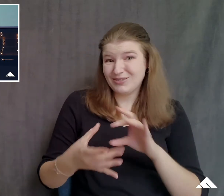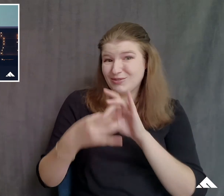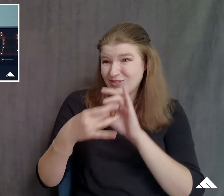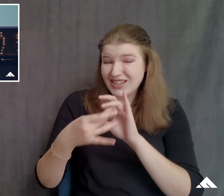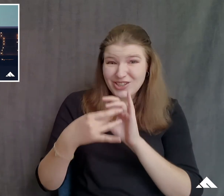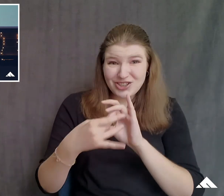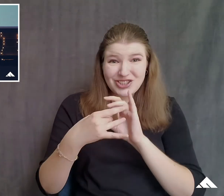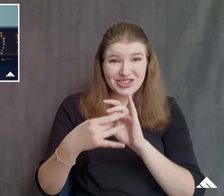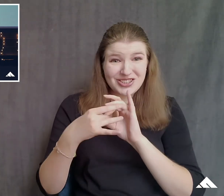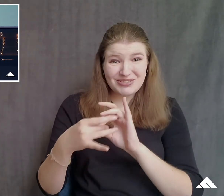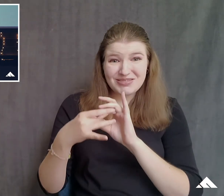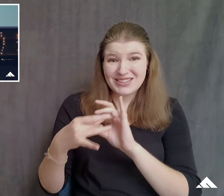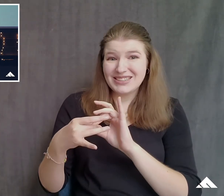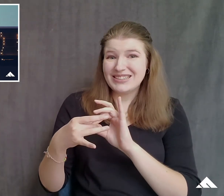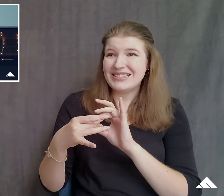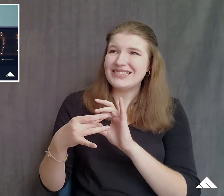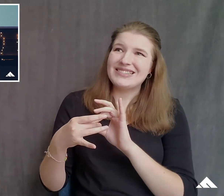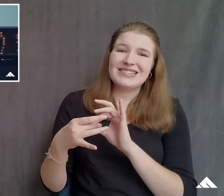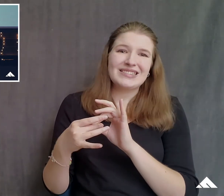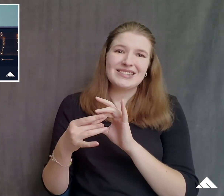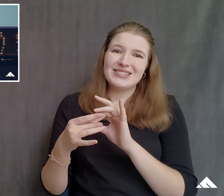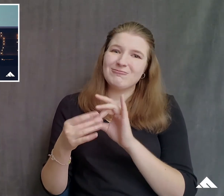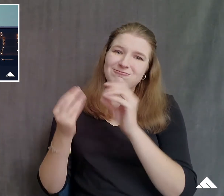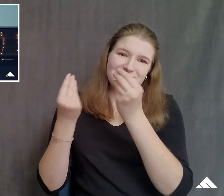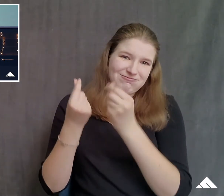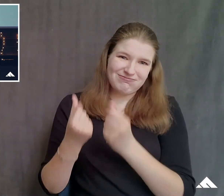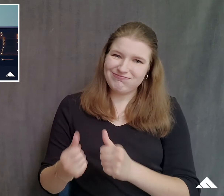are, how can we say, in disrepair.